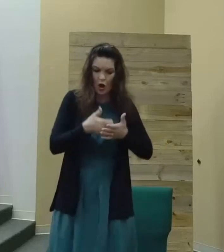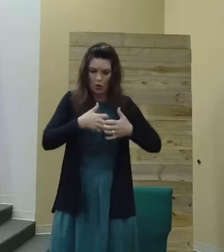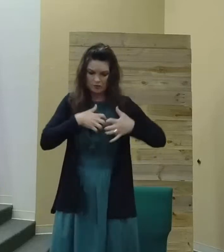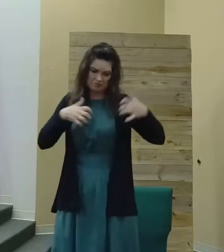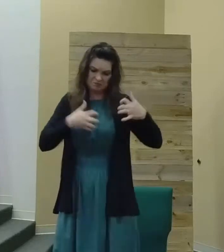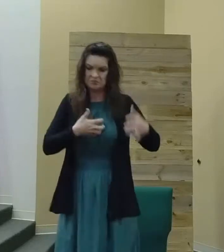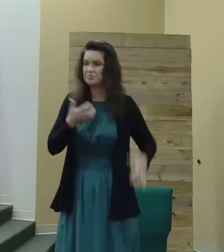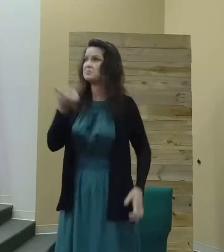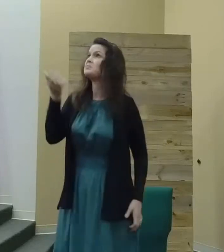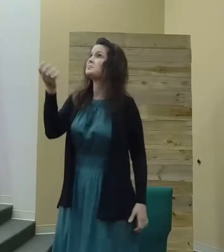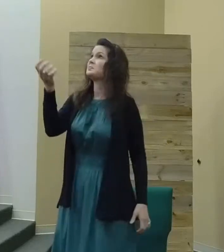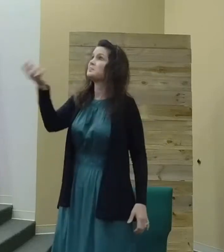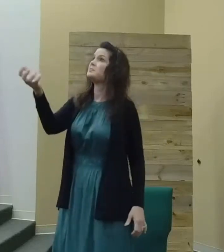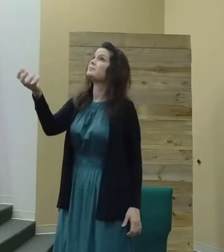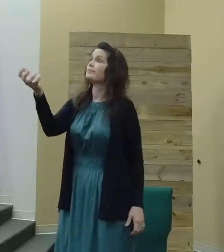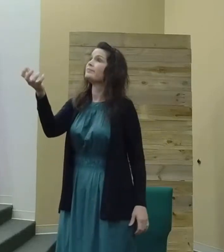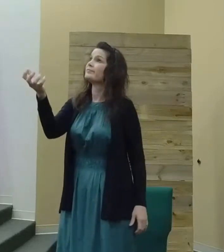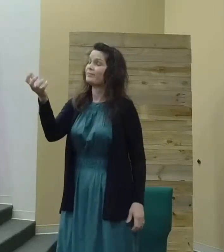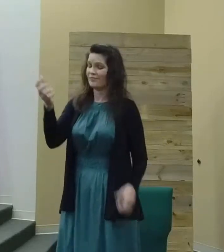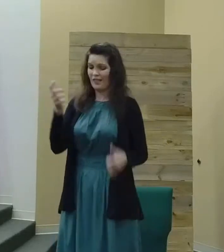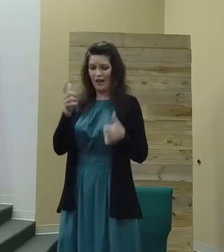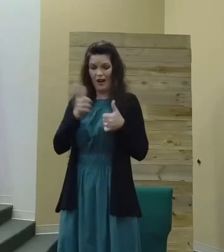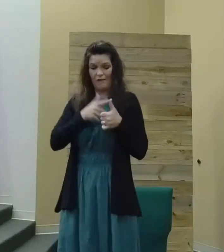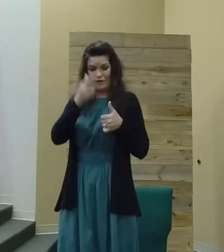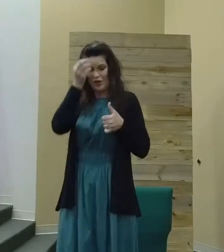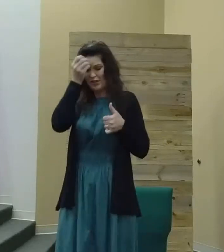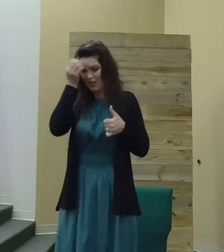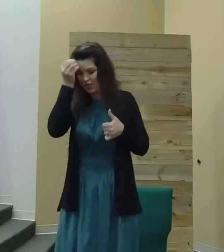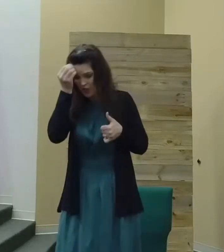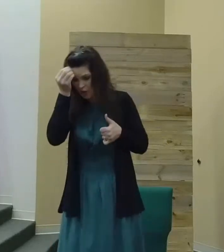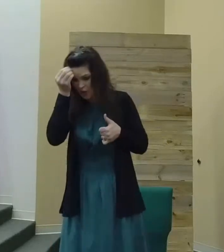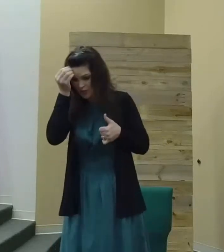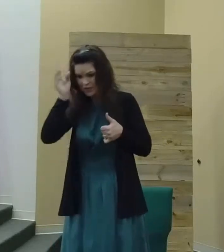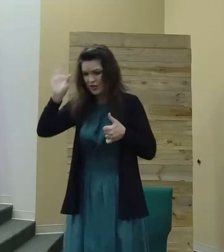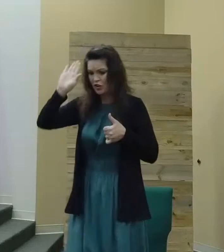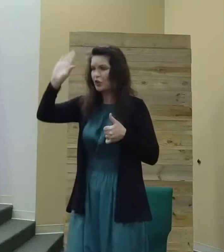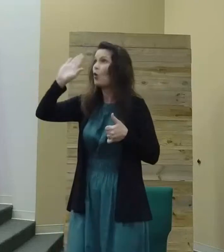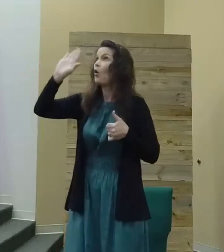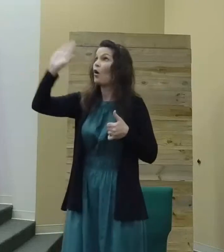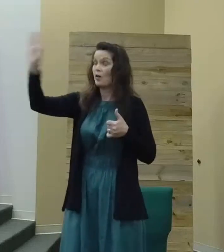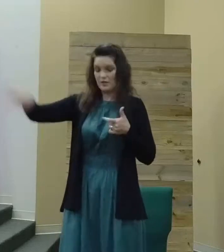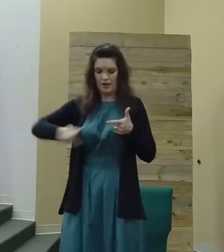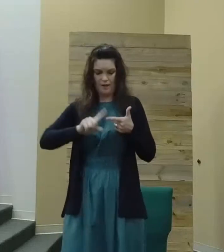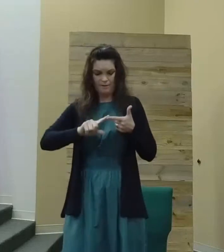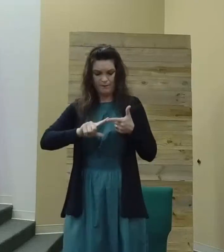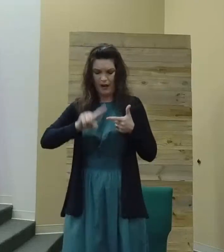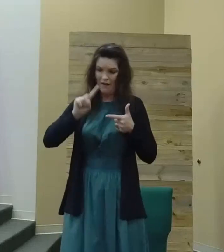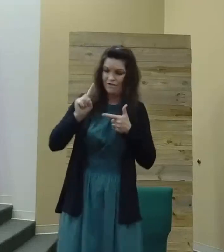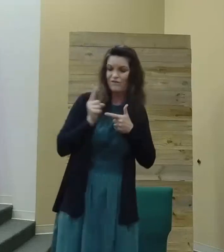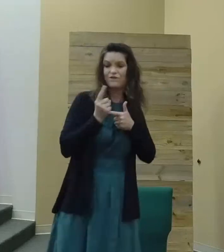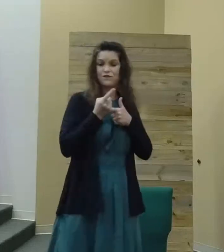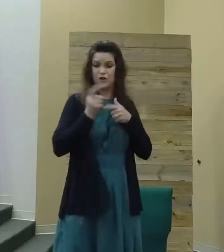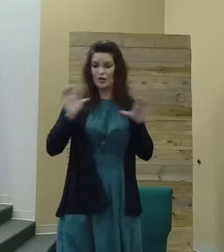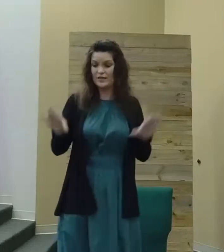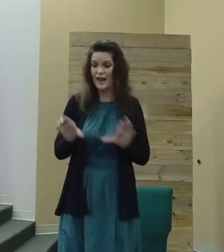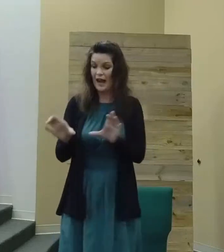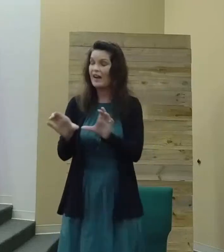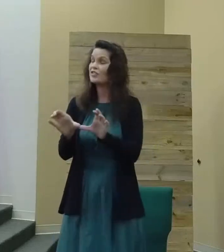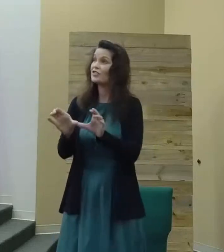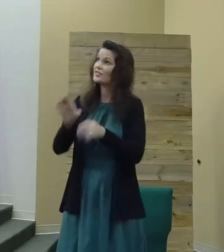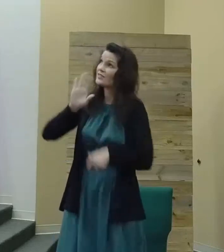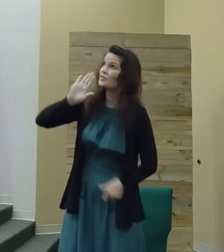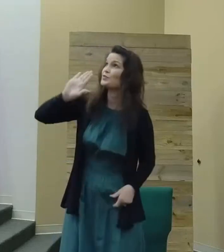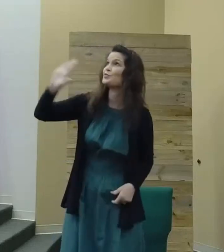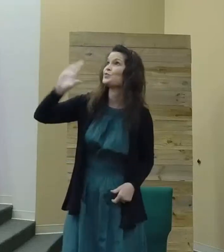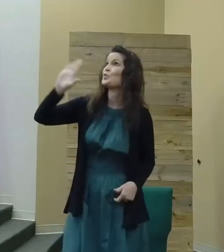the best of who we are. That our first thoughts are for serving you. That our first actions and really